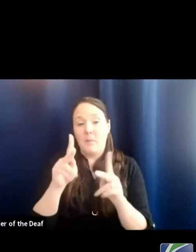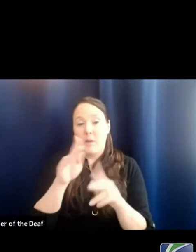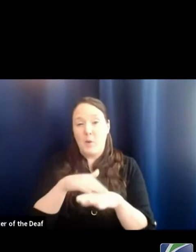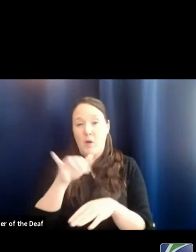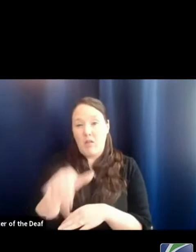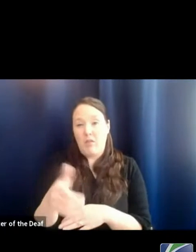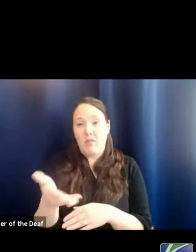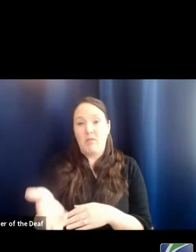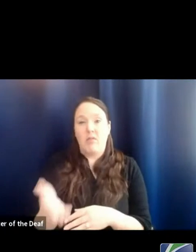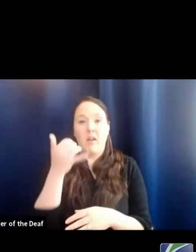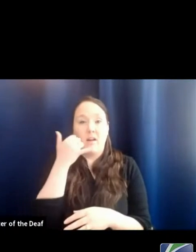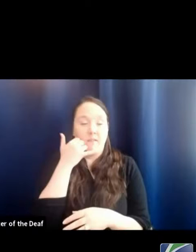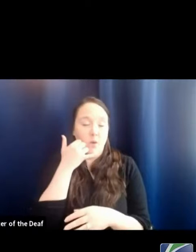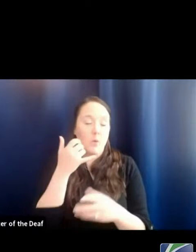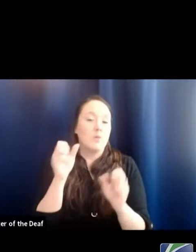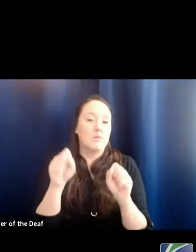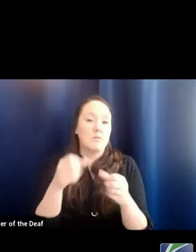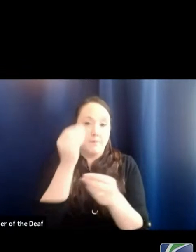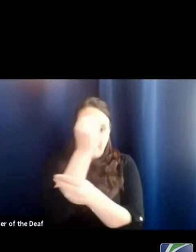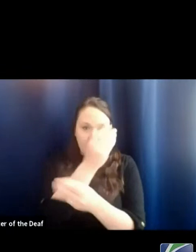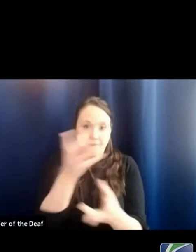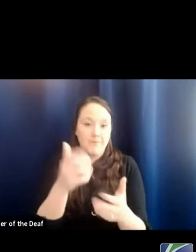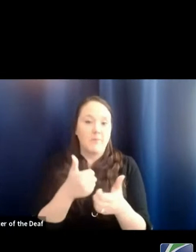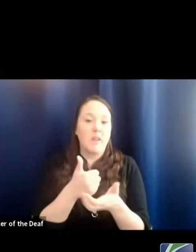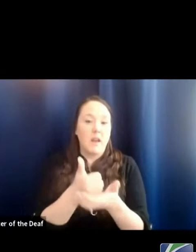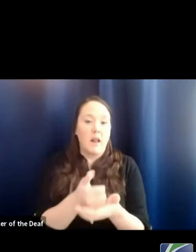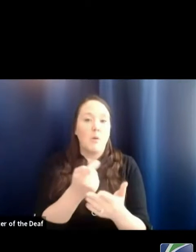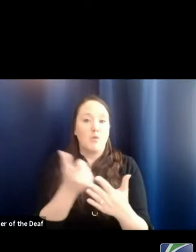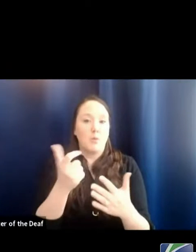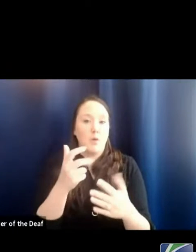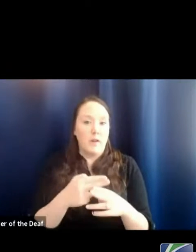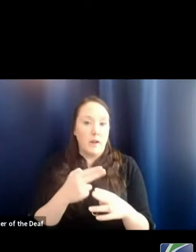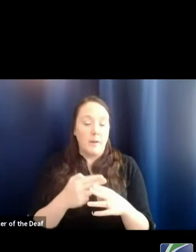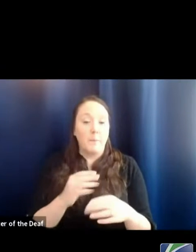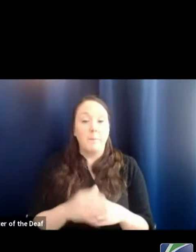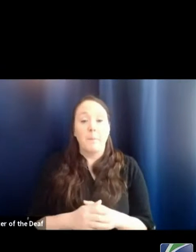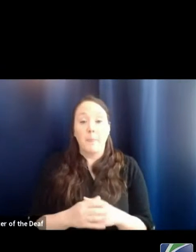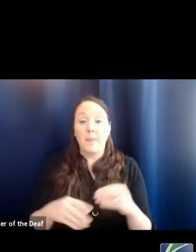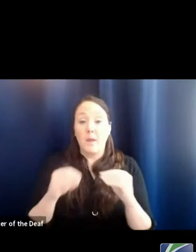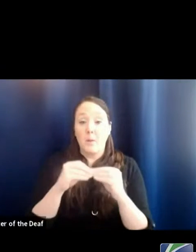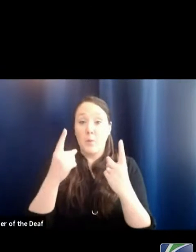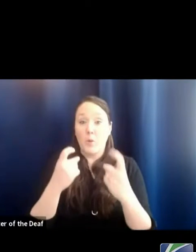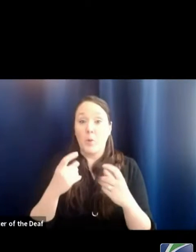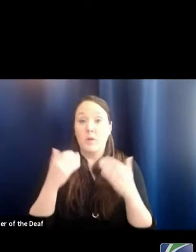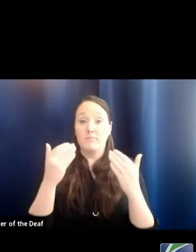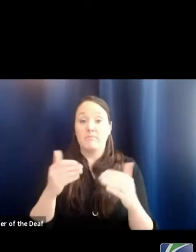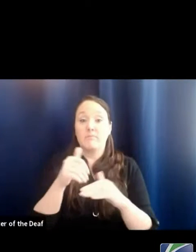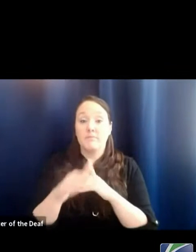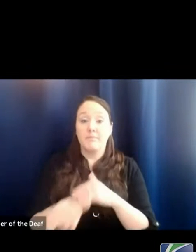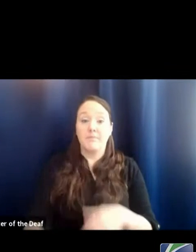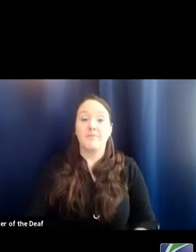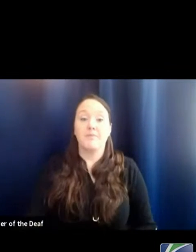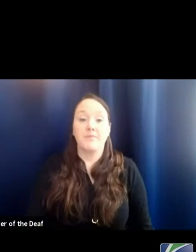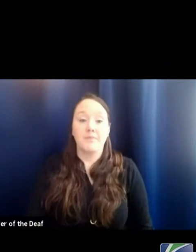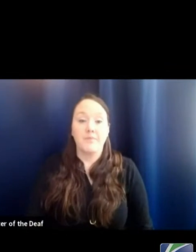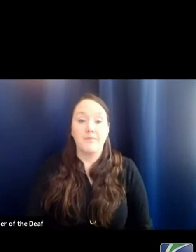in removing themselves. Any further questions? Please go ahead and submit them.